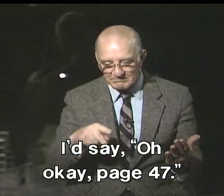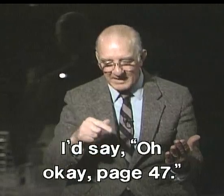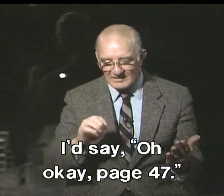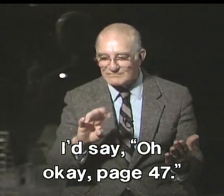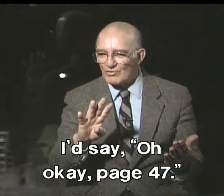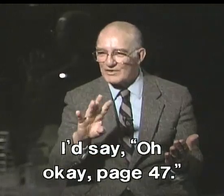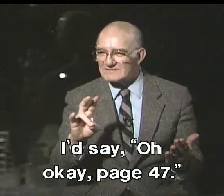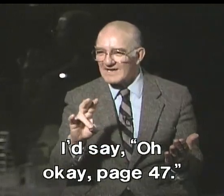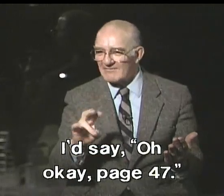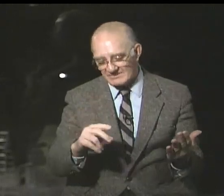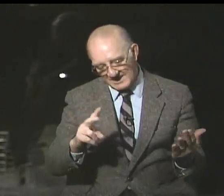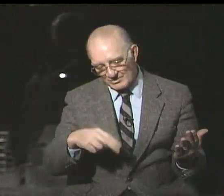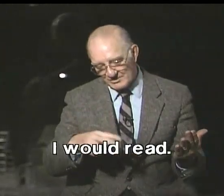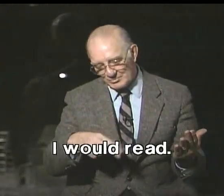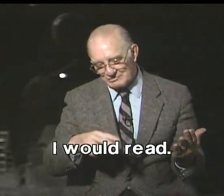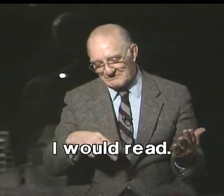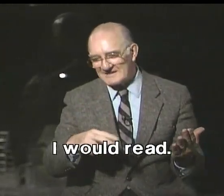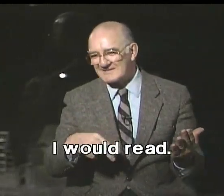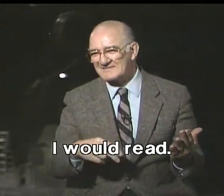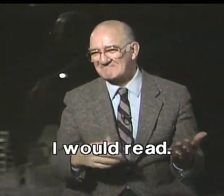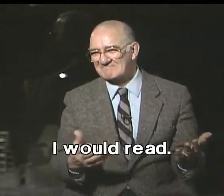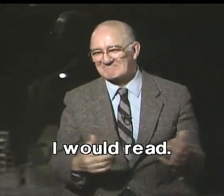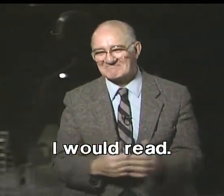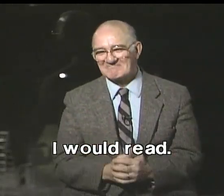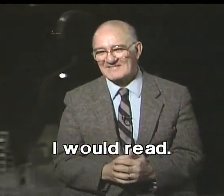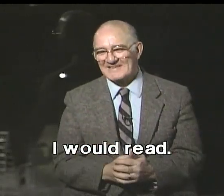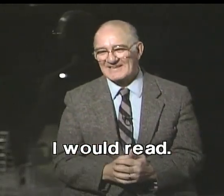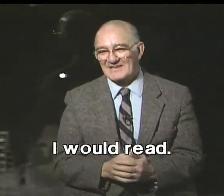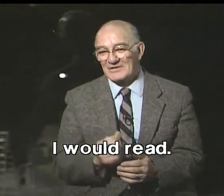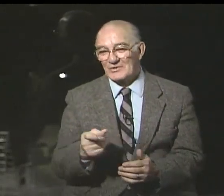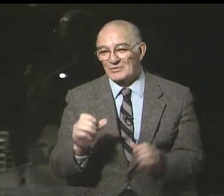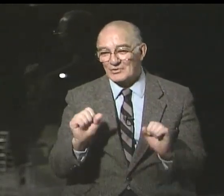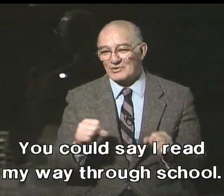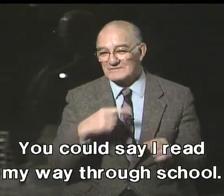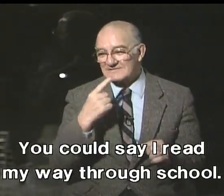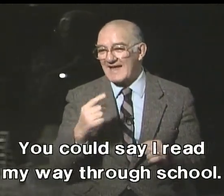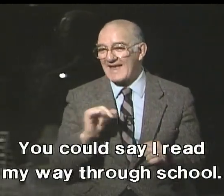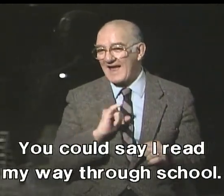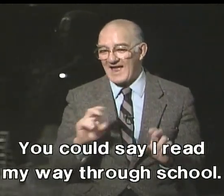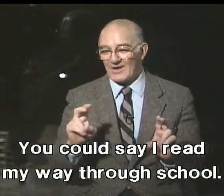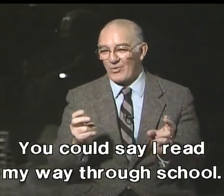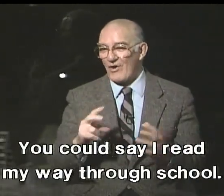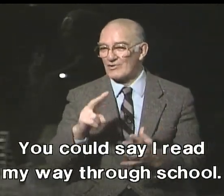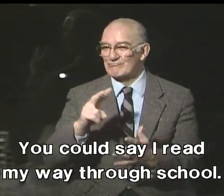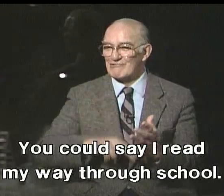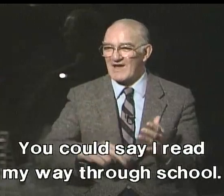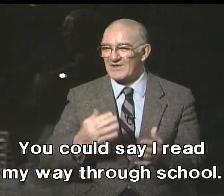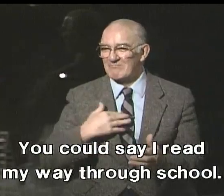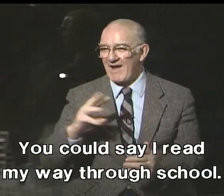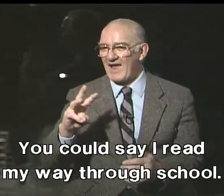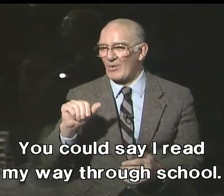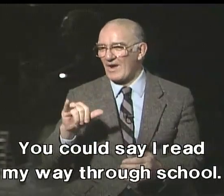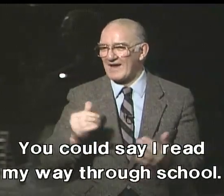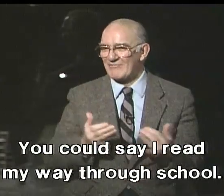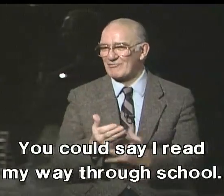Page 47, I wouldn't would read. You could say I, quote, read my way through